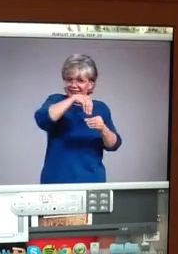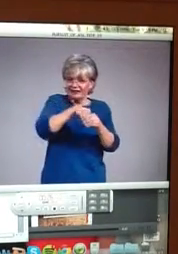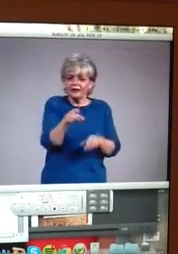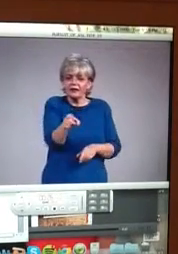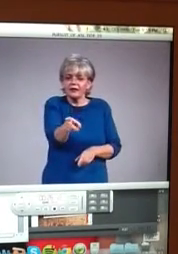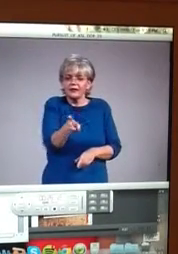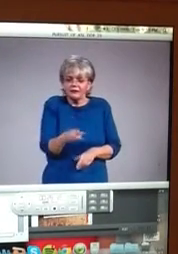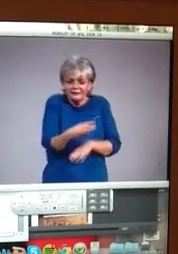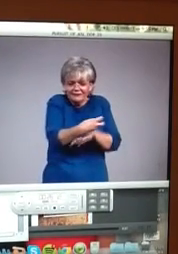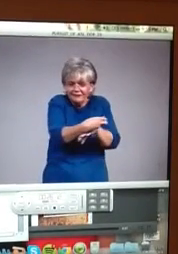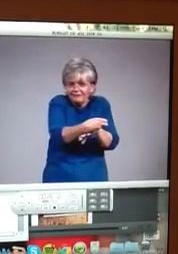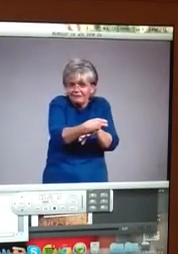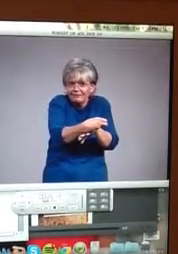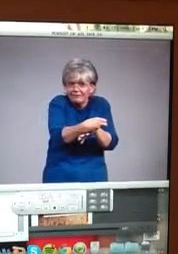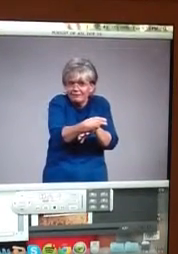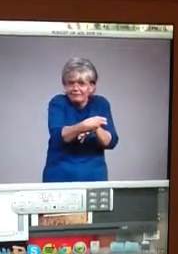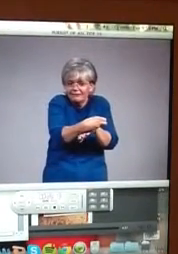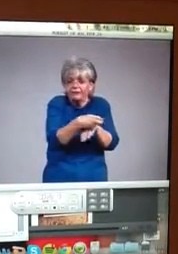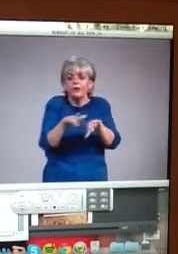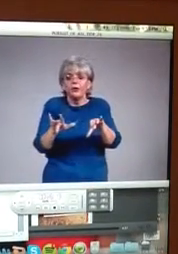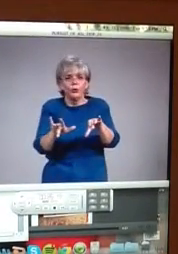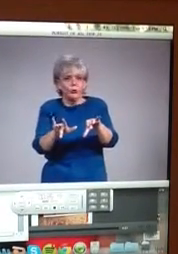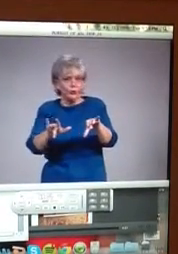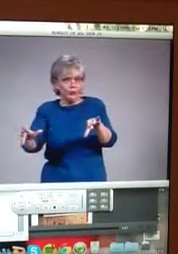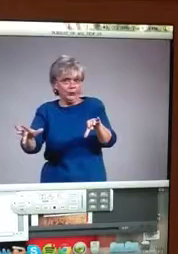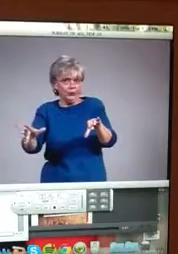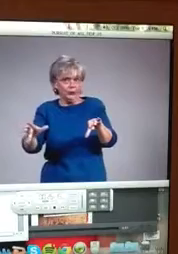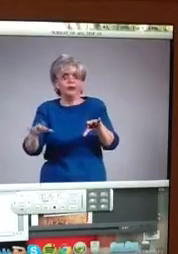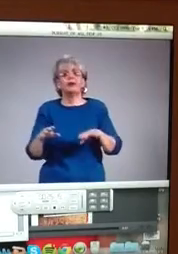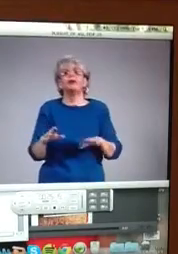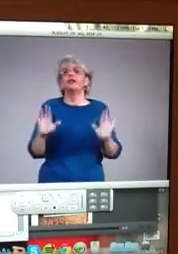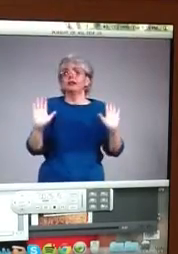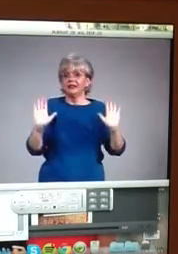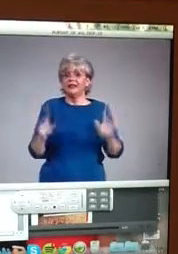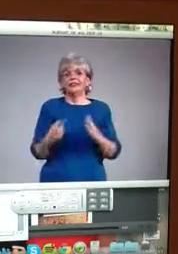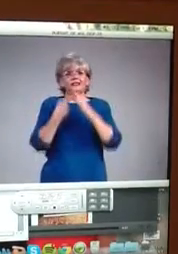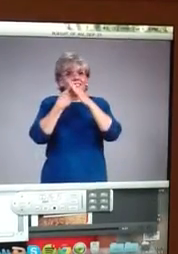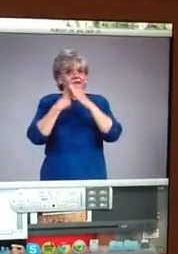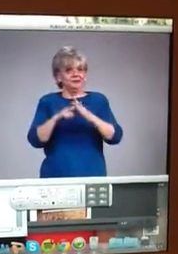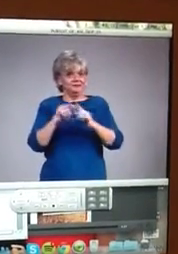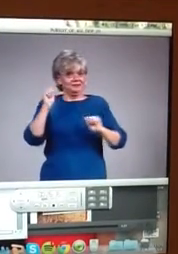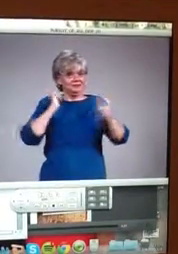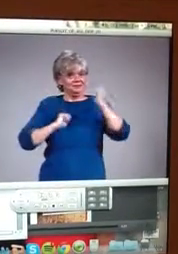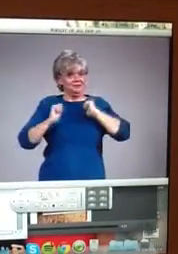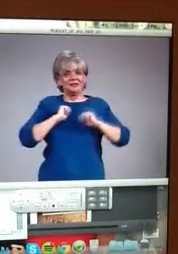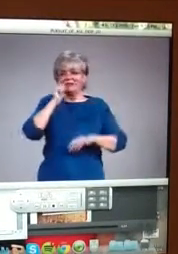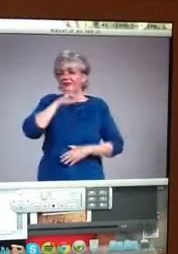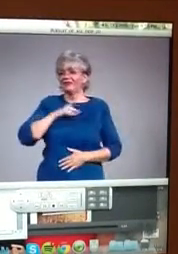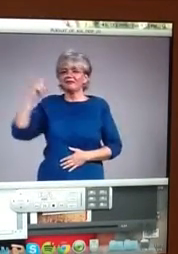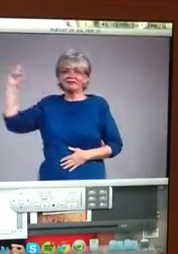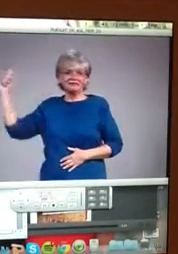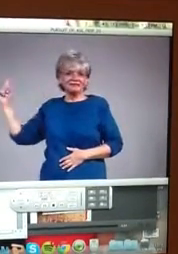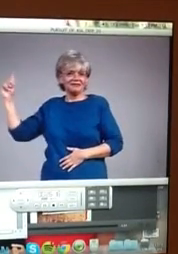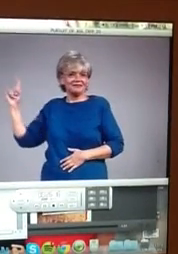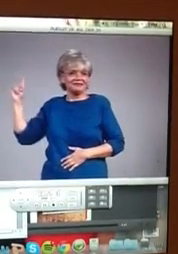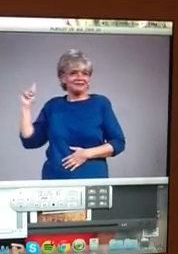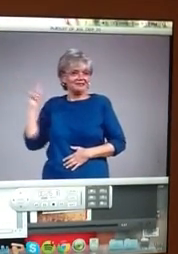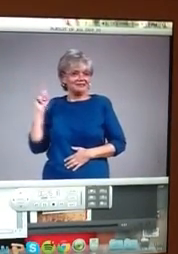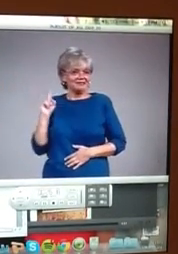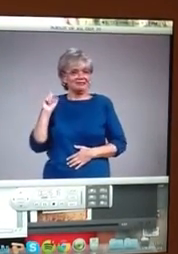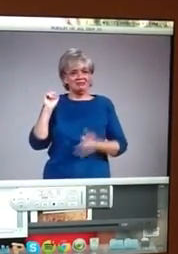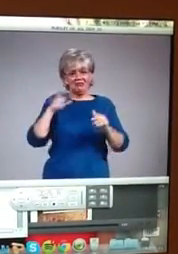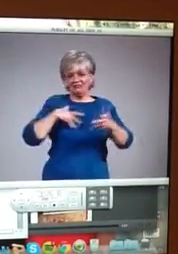women who have the same body type inside, there are two women inside. So the first woman